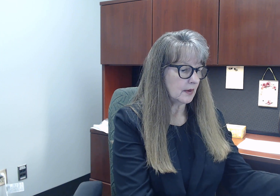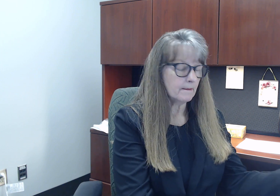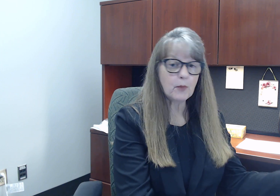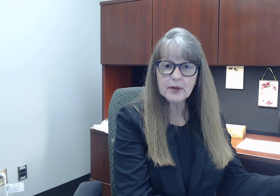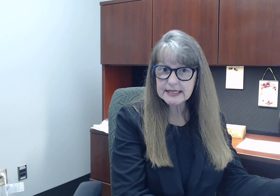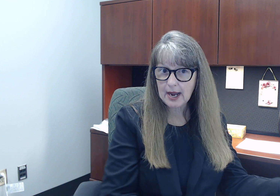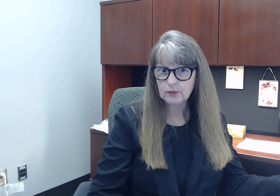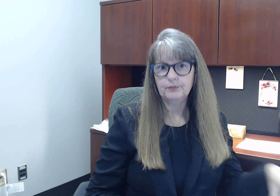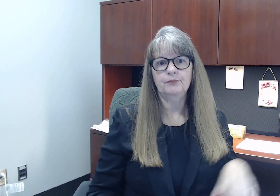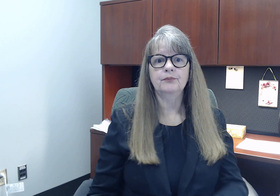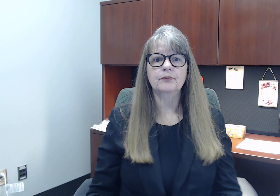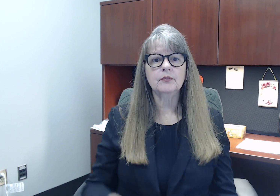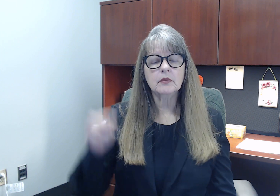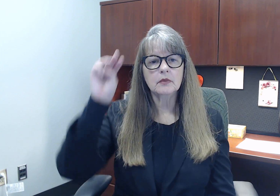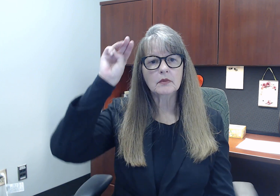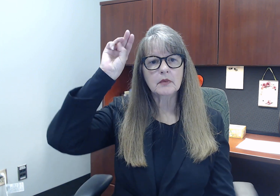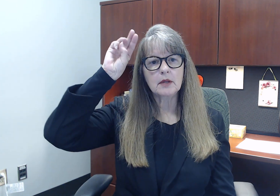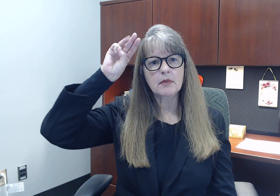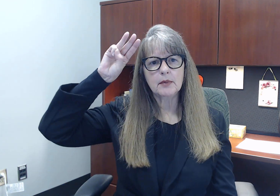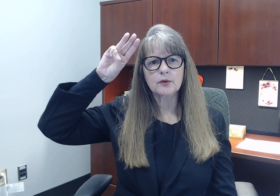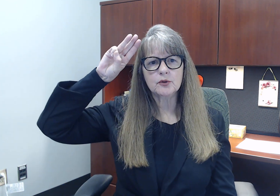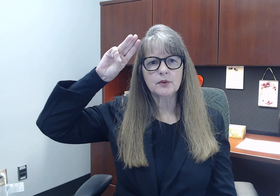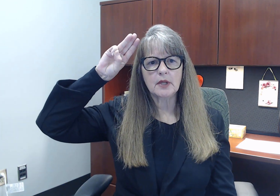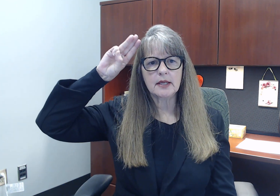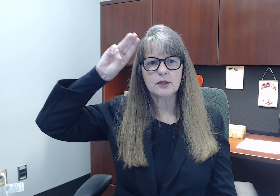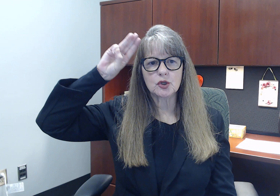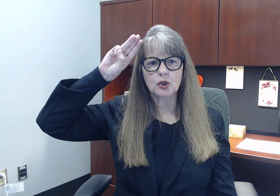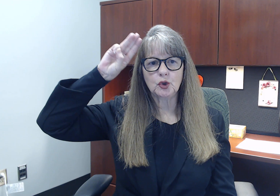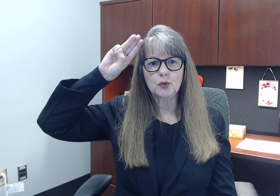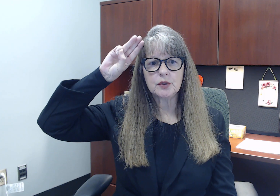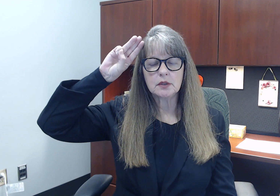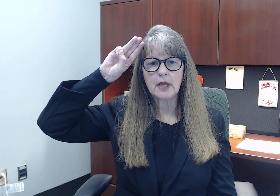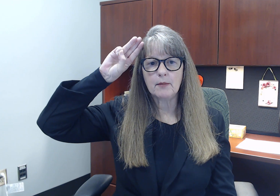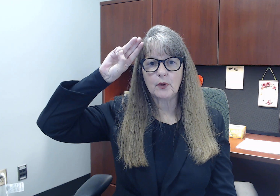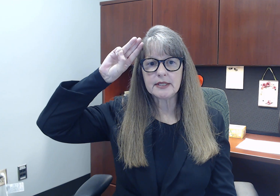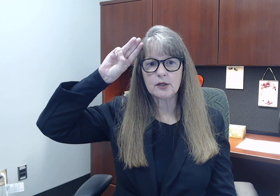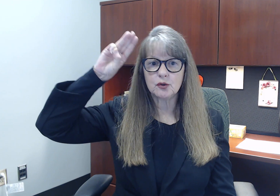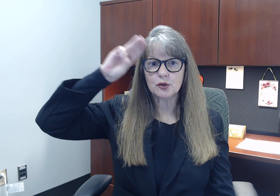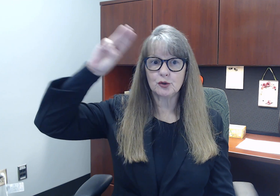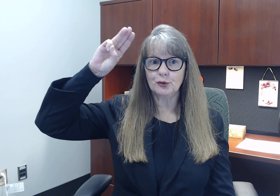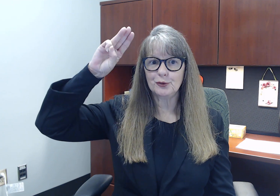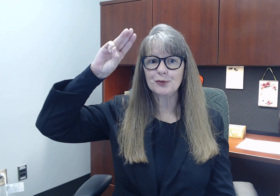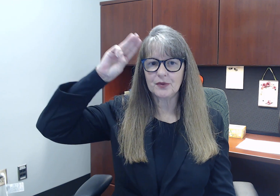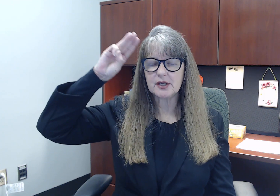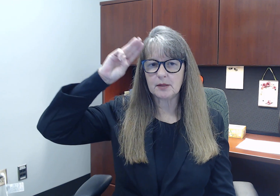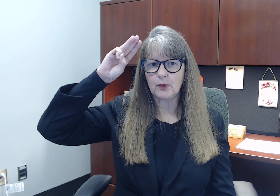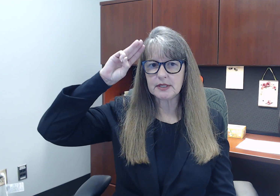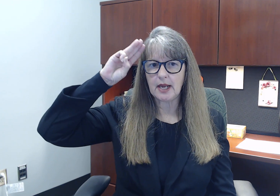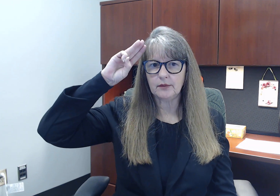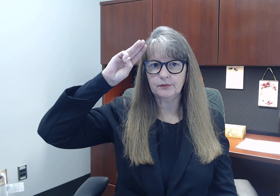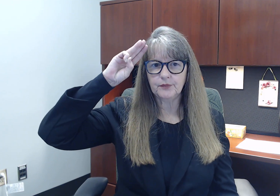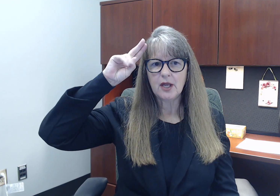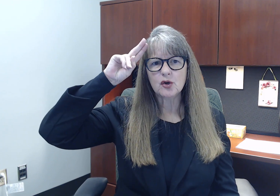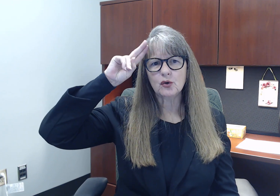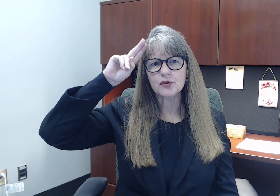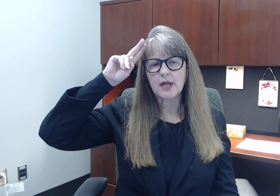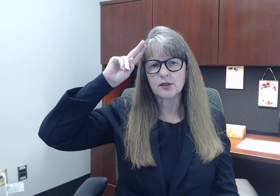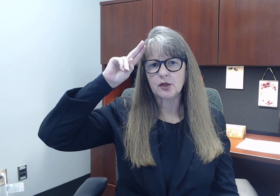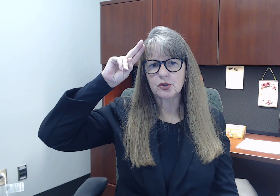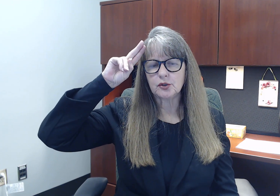Boy Scout. Remember they're doing the salute, how Boy Scouts do the salute? Well, that's the Boy Scout. Girl Scouts I usually do